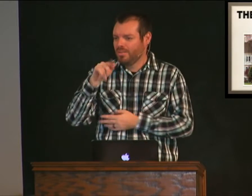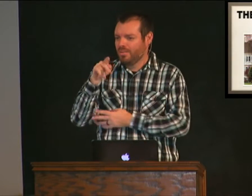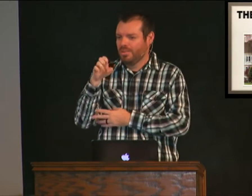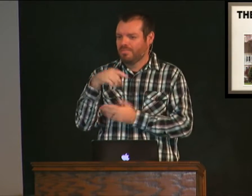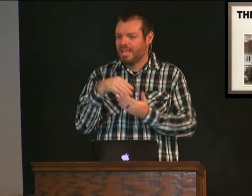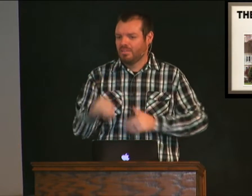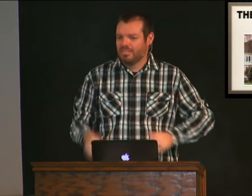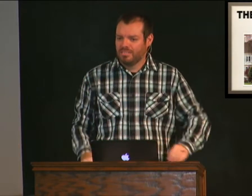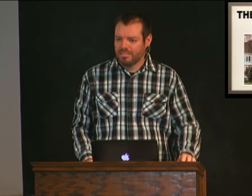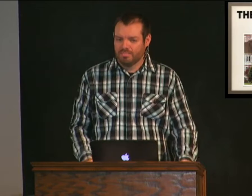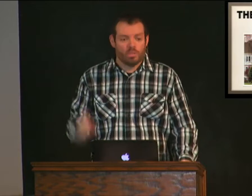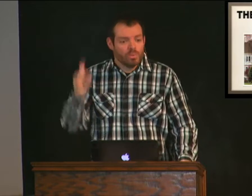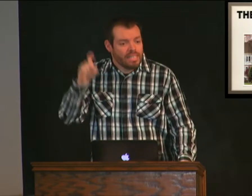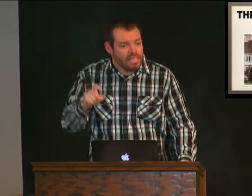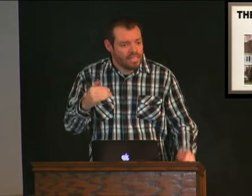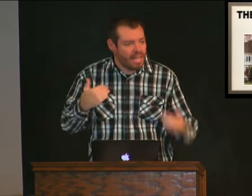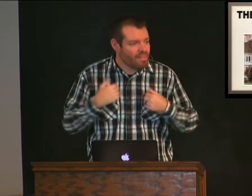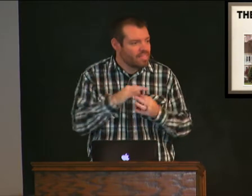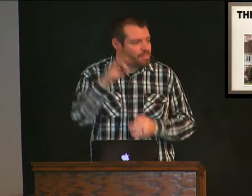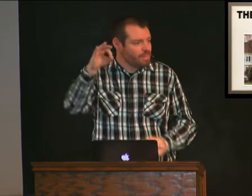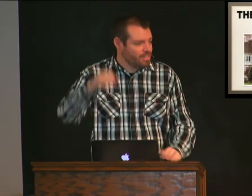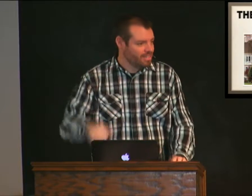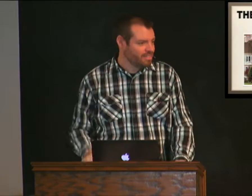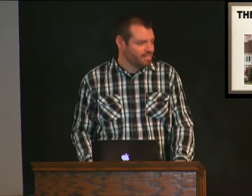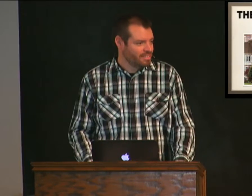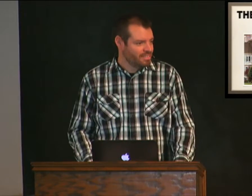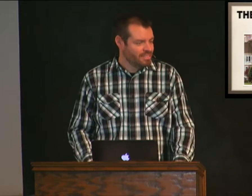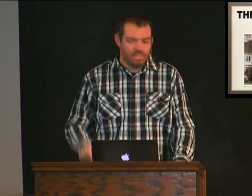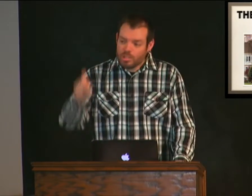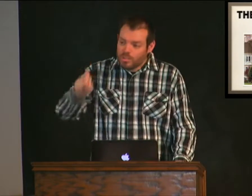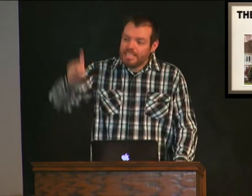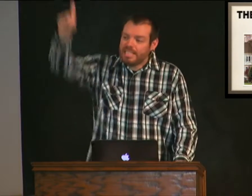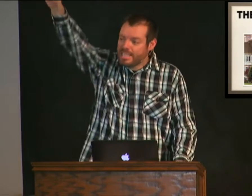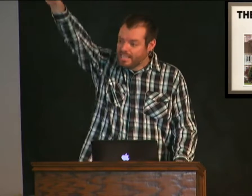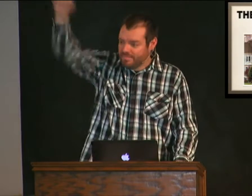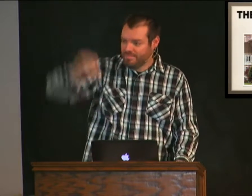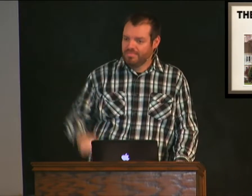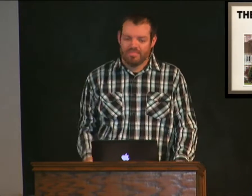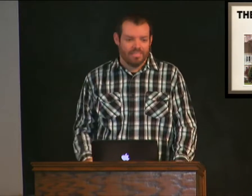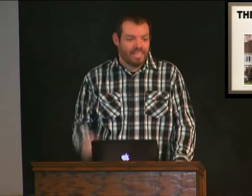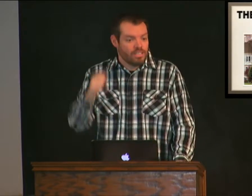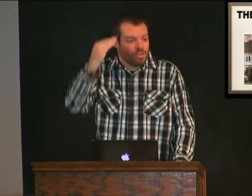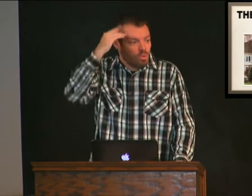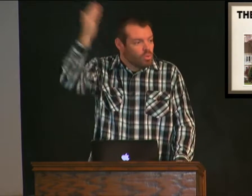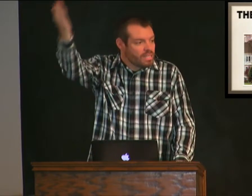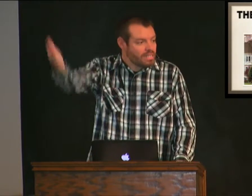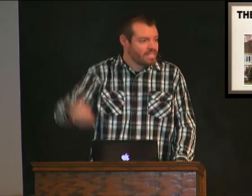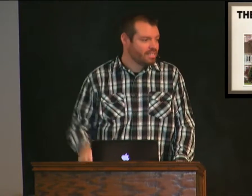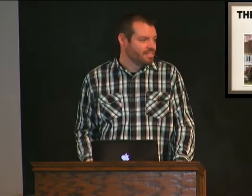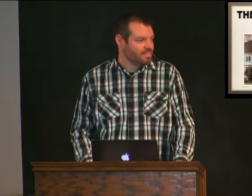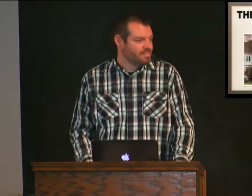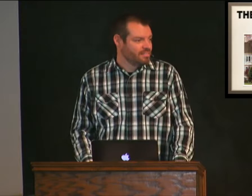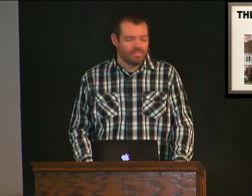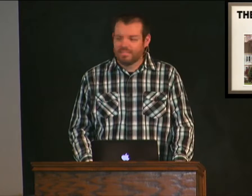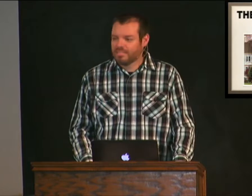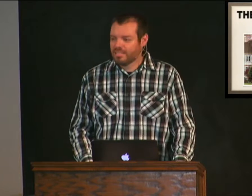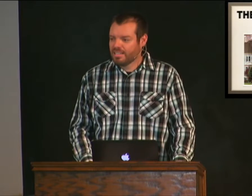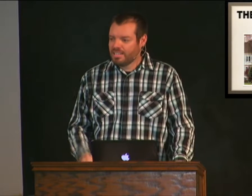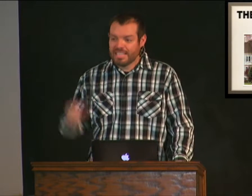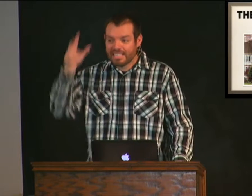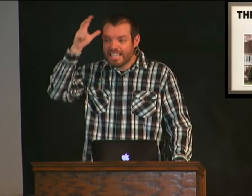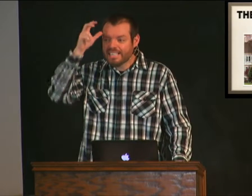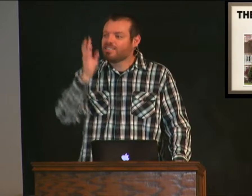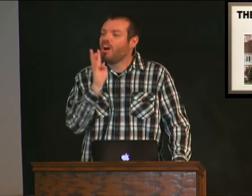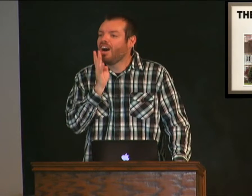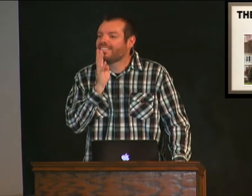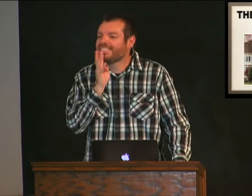him out. But you need to have the Spirit. You need Him. You need to know who He is.